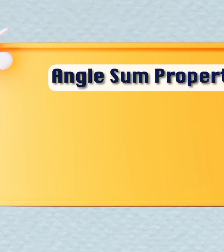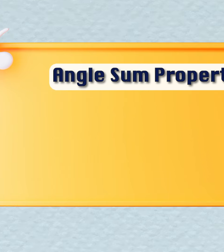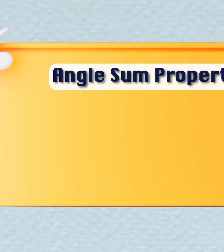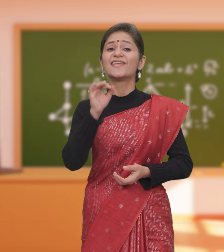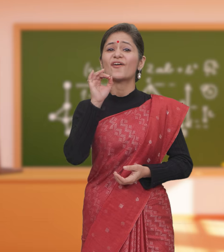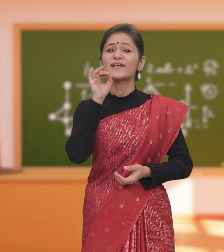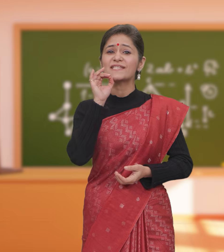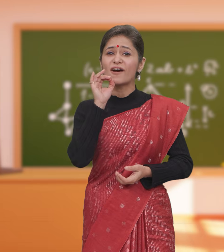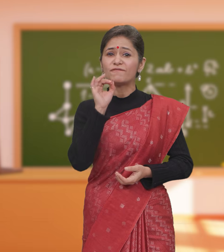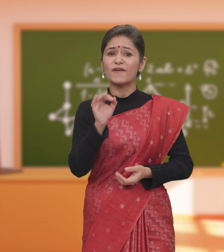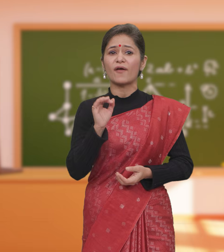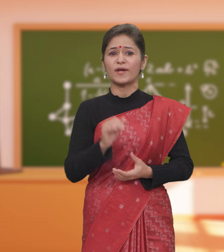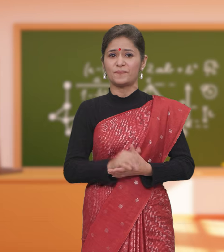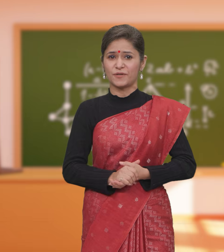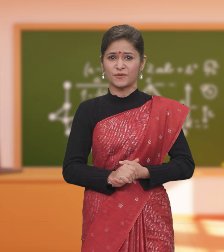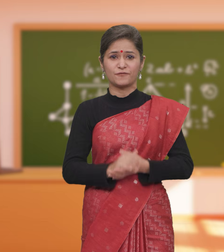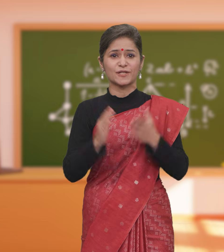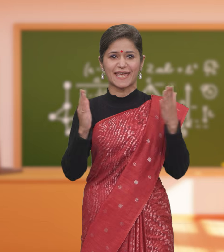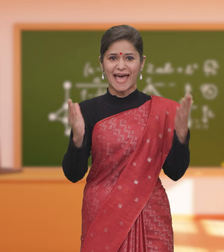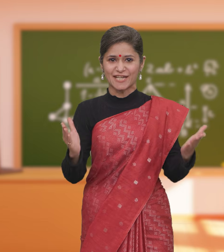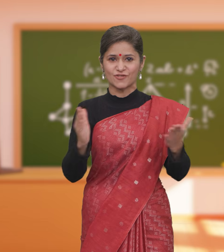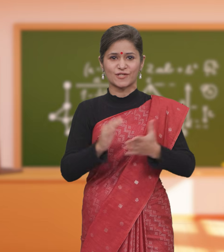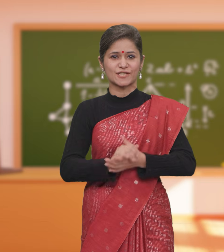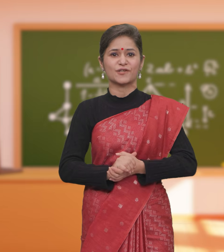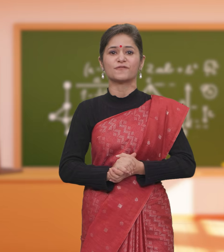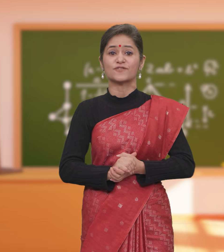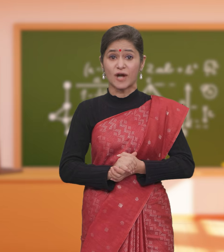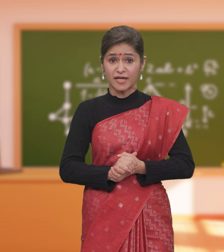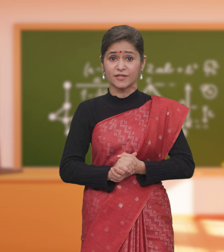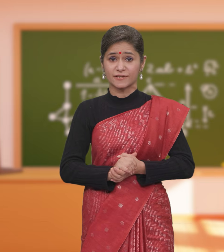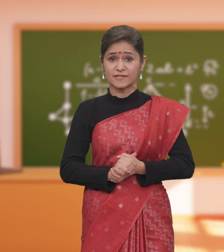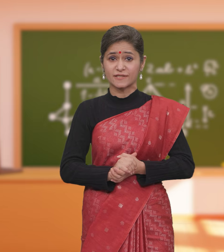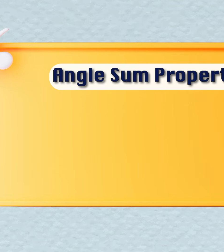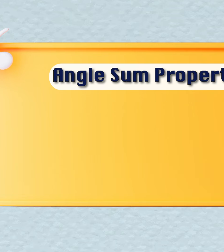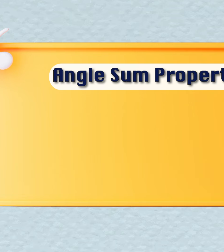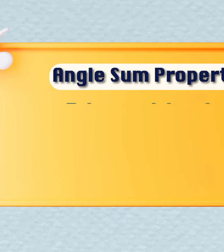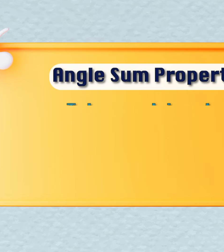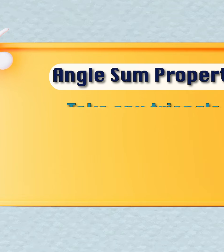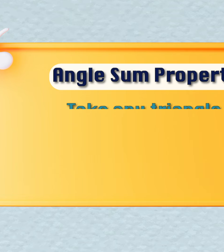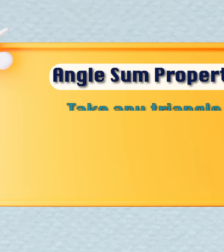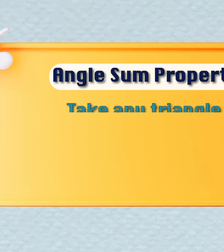property. There is a very beautiful characteristic of triangles. You take any